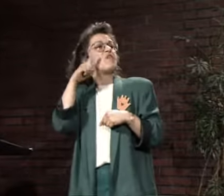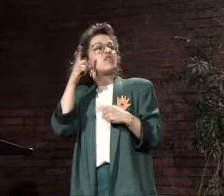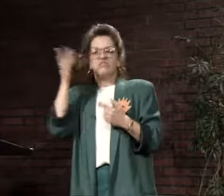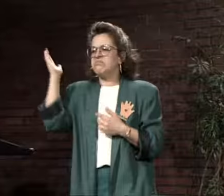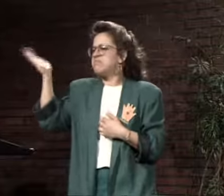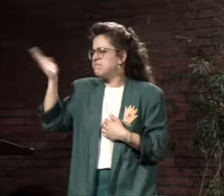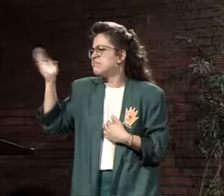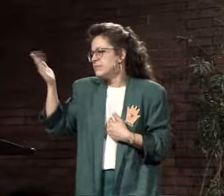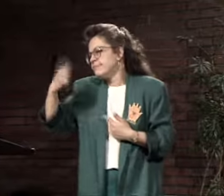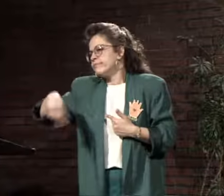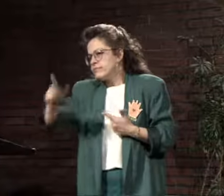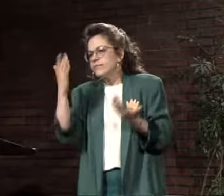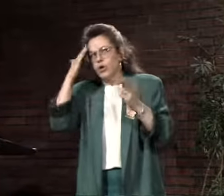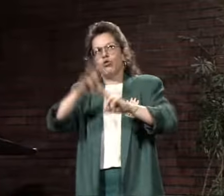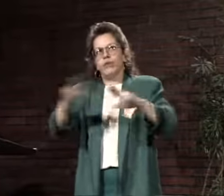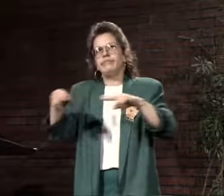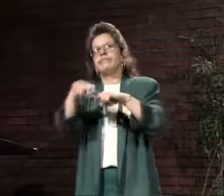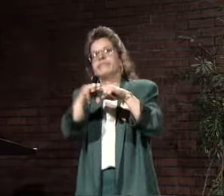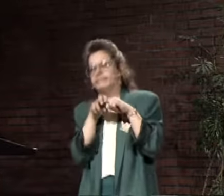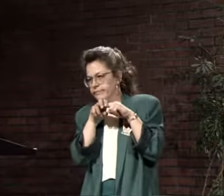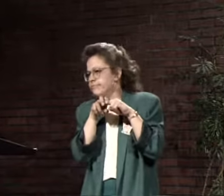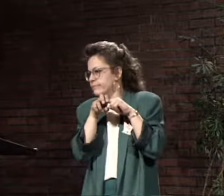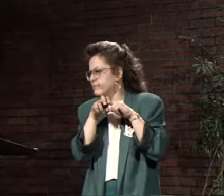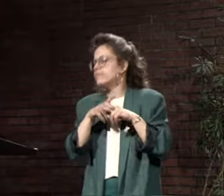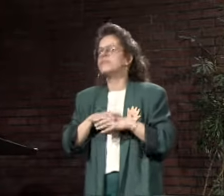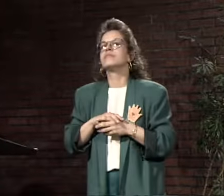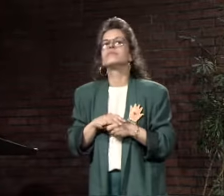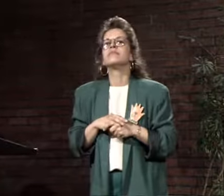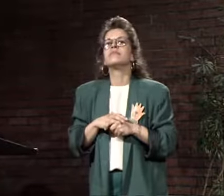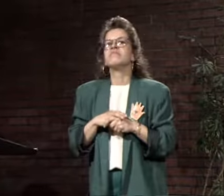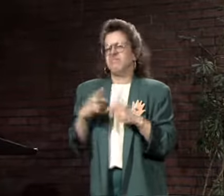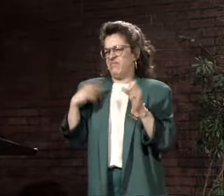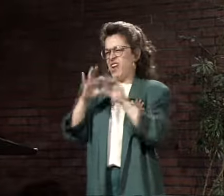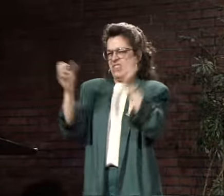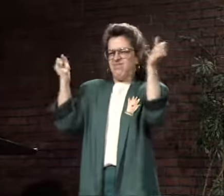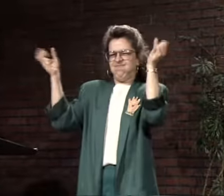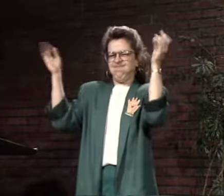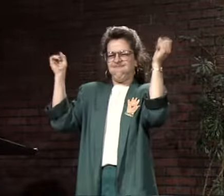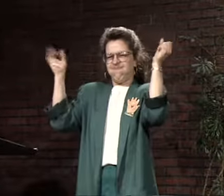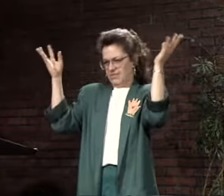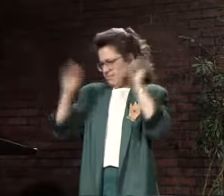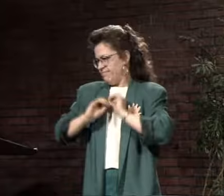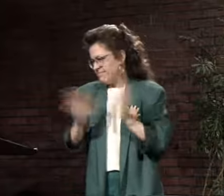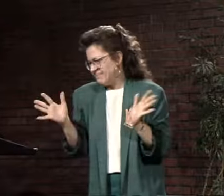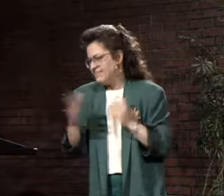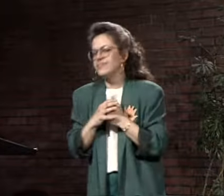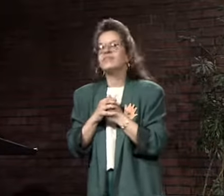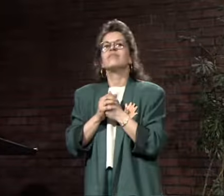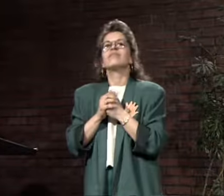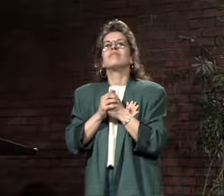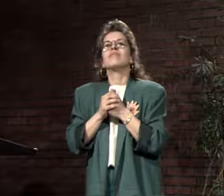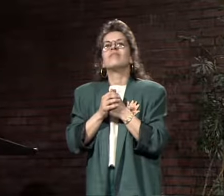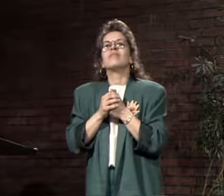I come here today to present. Obviously, you guys are seated, but I am signing. That is